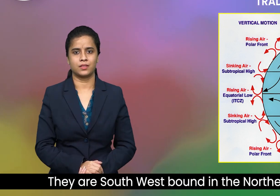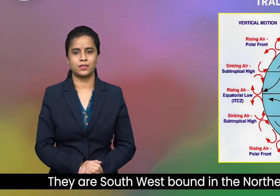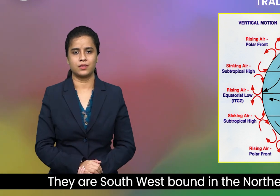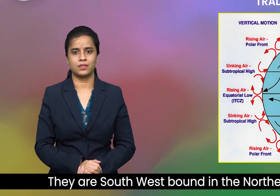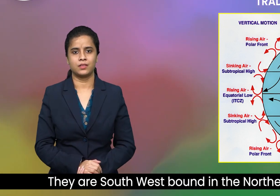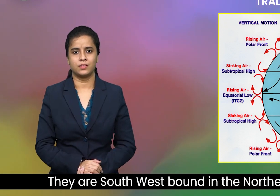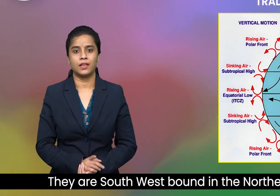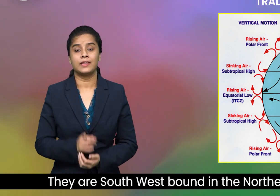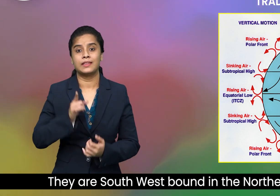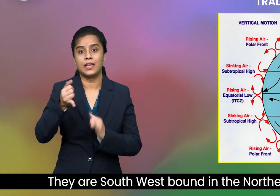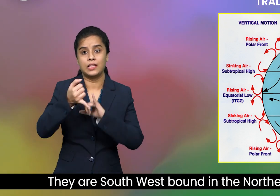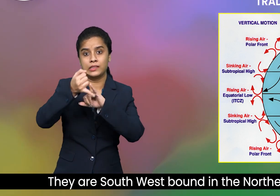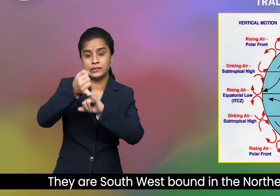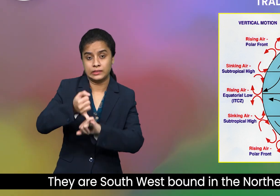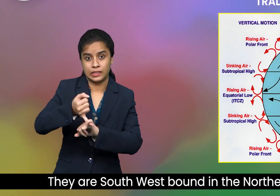They are